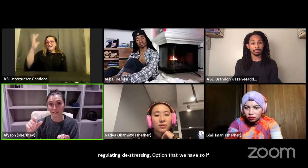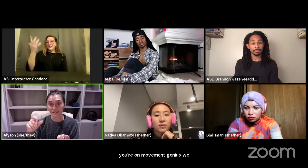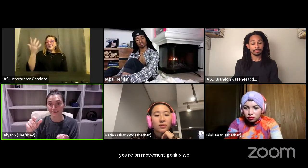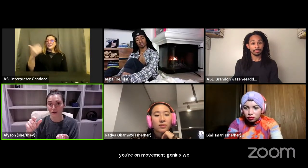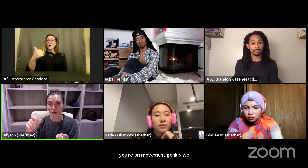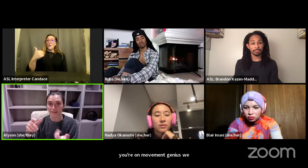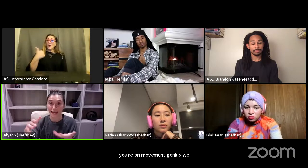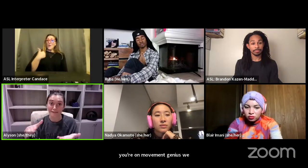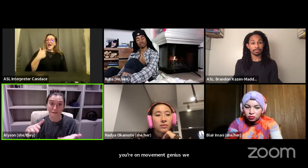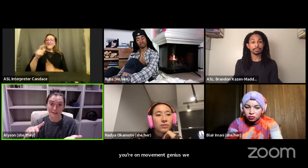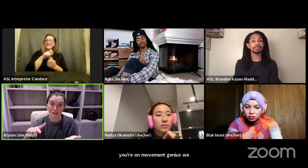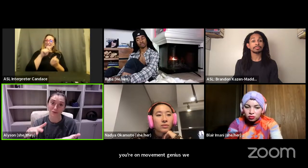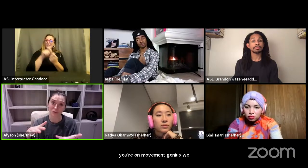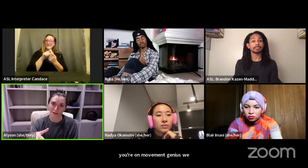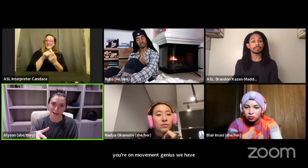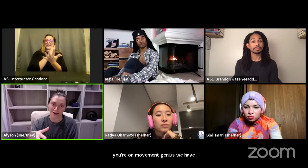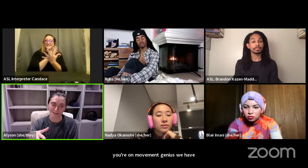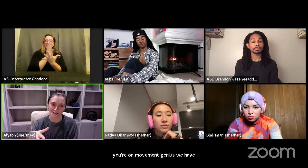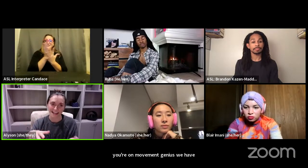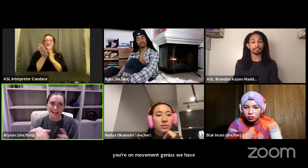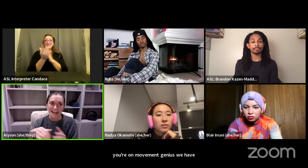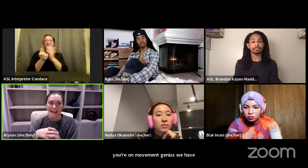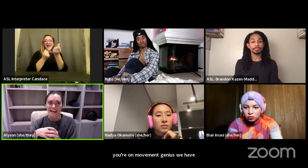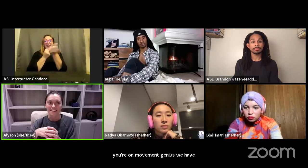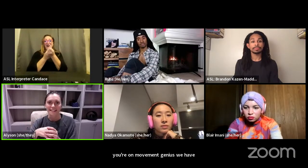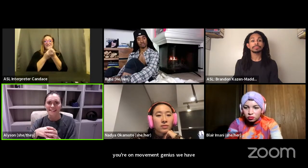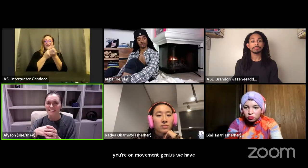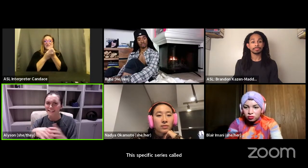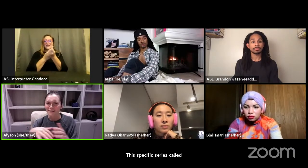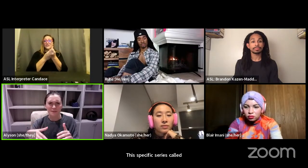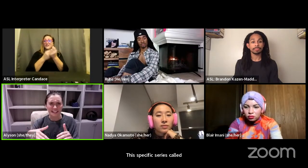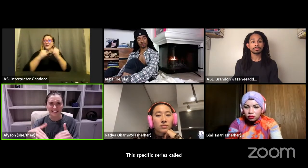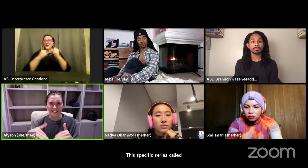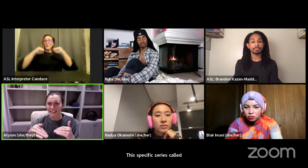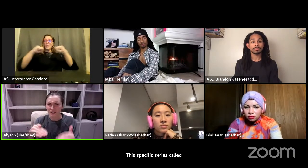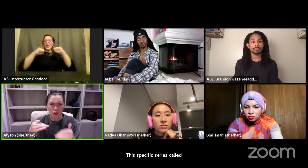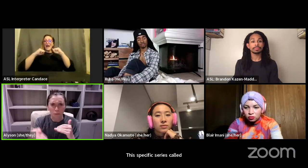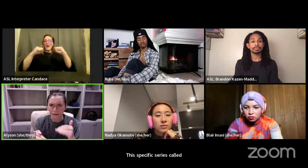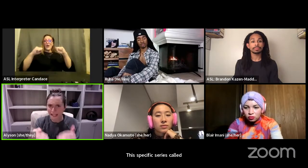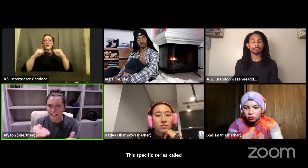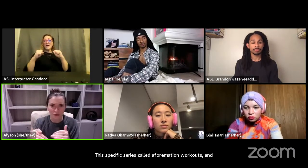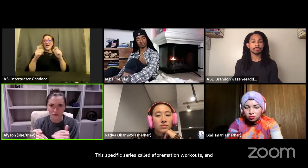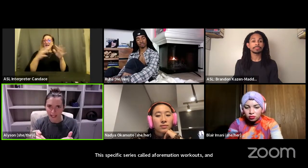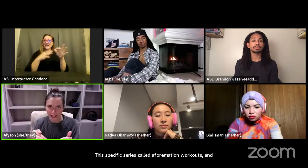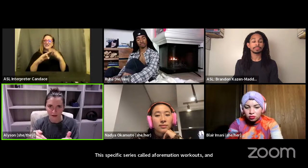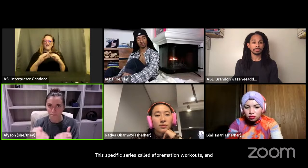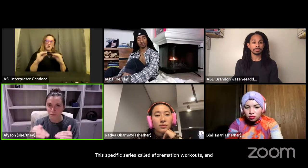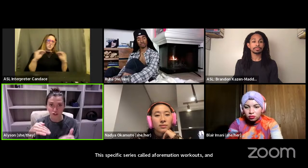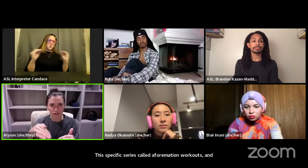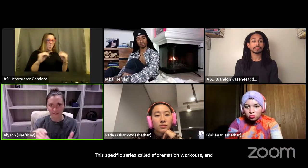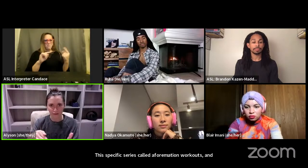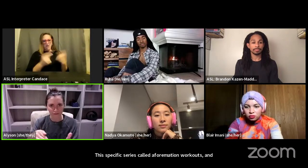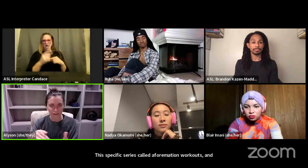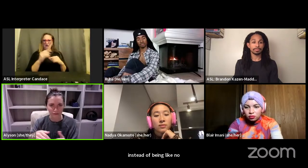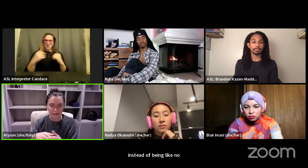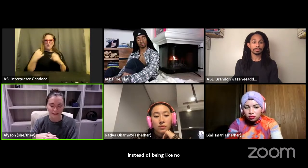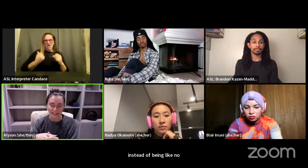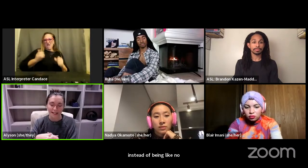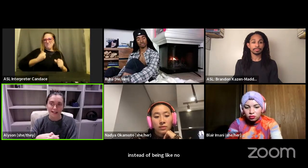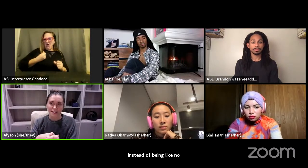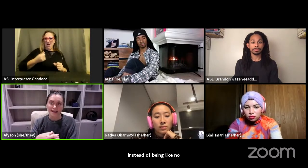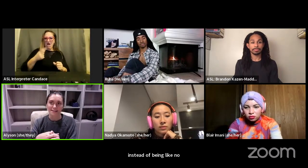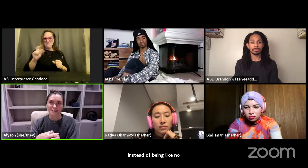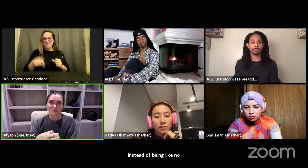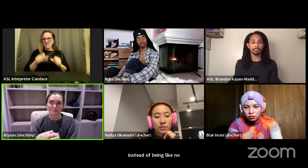specific series called Affirmation Workouts. And instead of being like no pain, no gain, push yourself to your